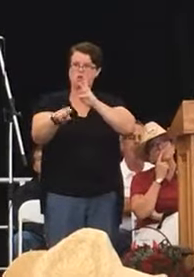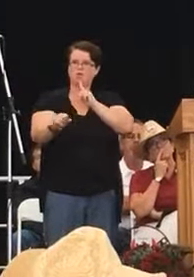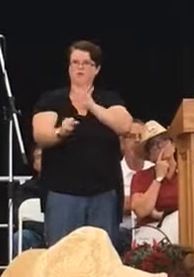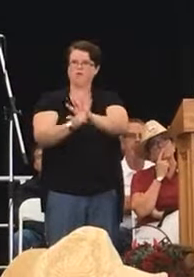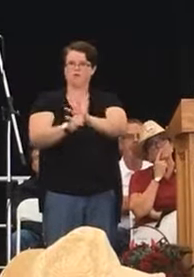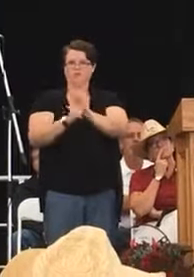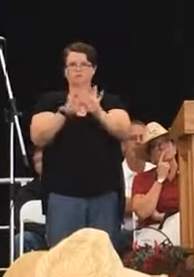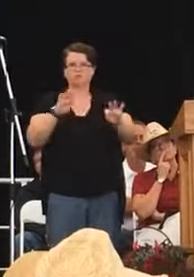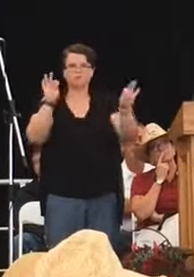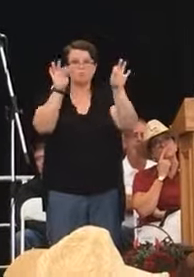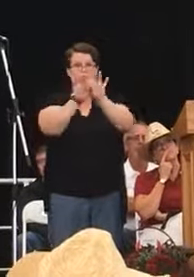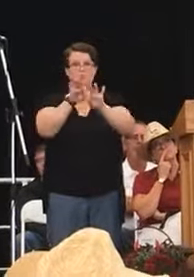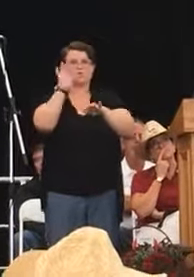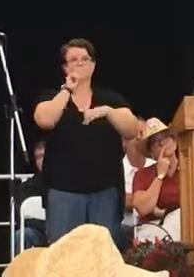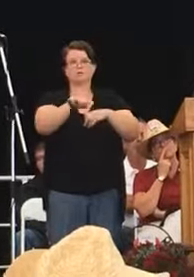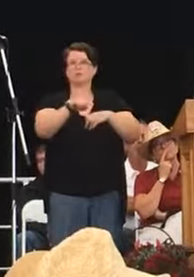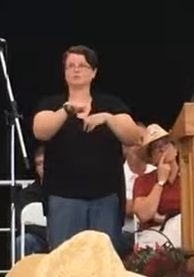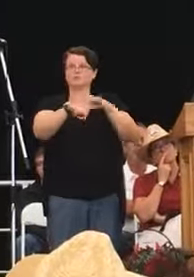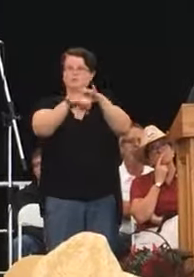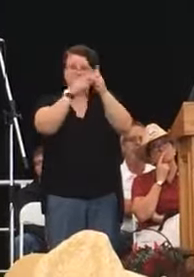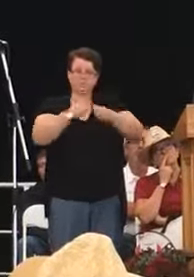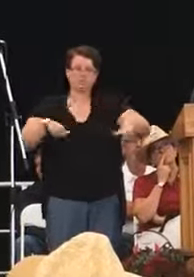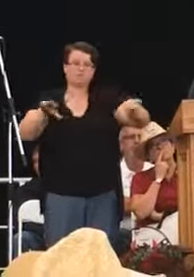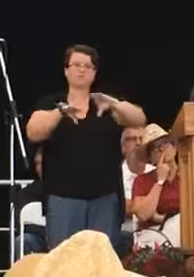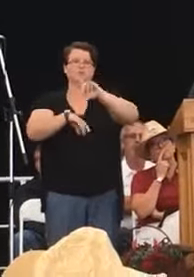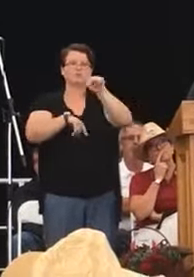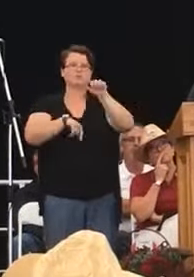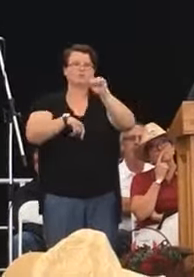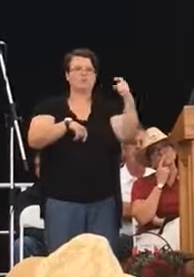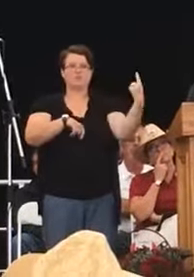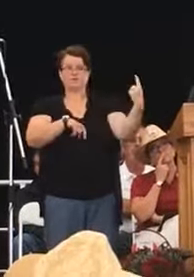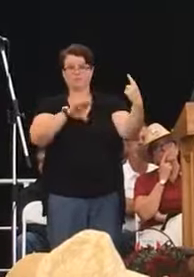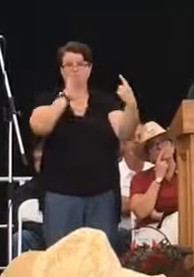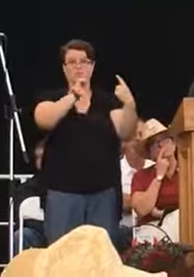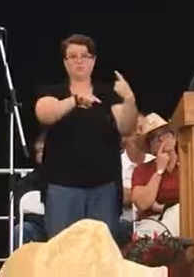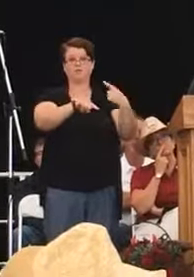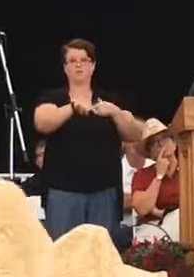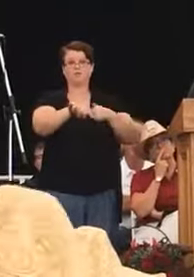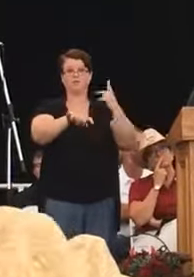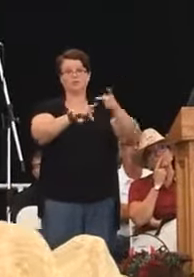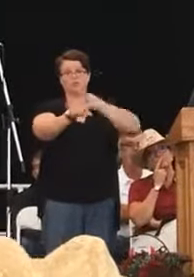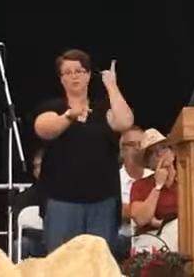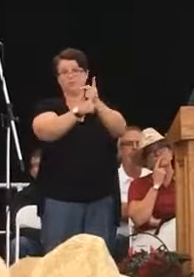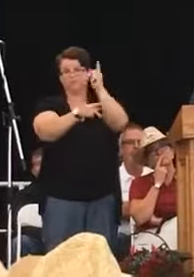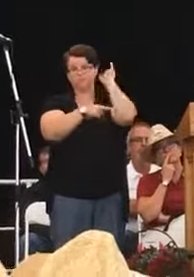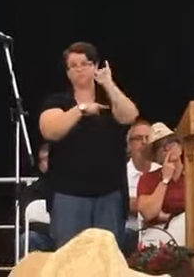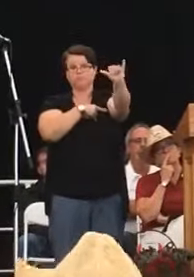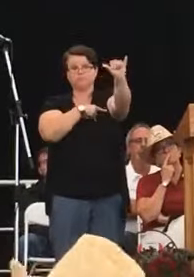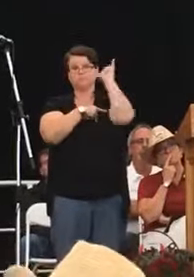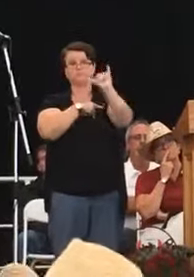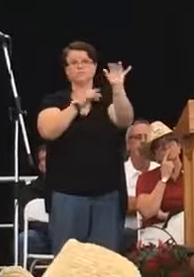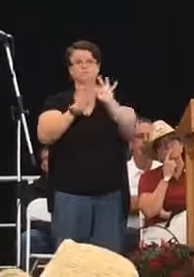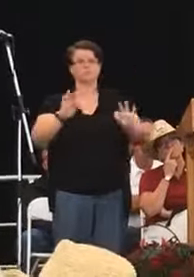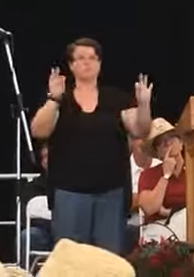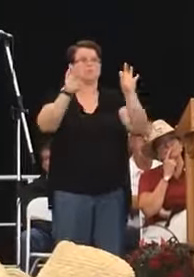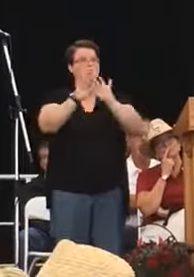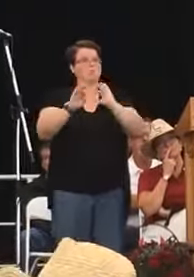1 farmland for in perpetuity in the province of Ontario, so our children and grandchildren and